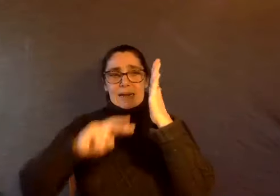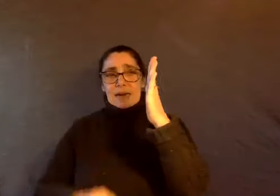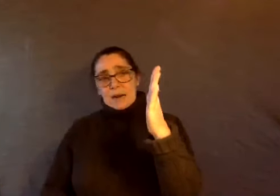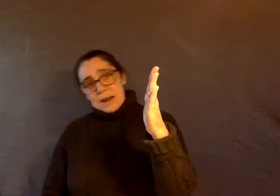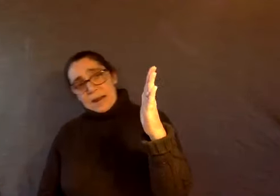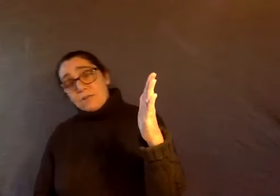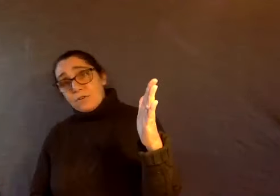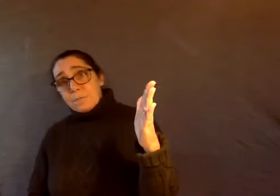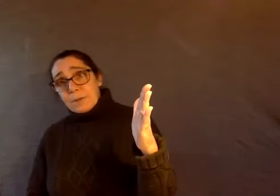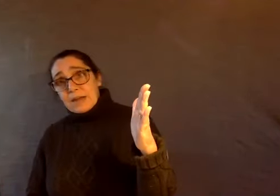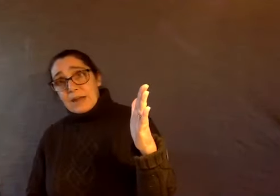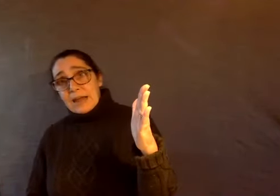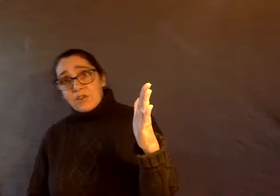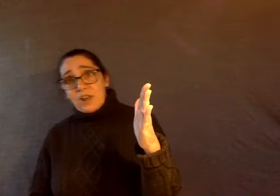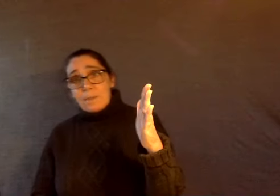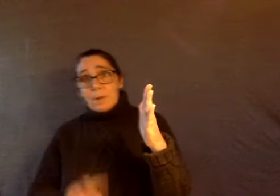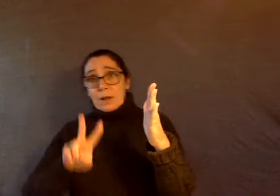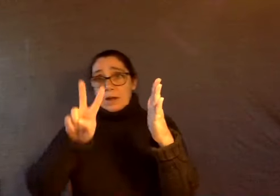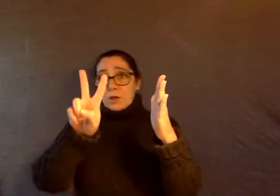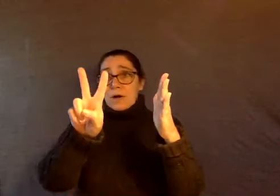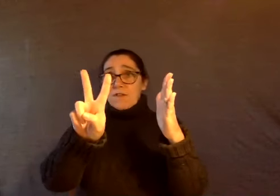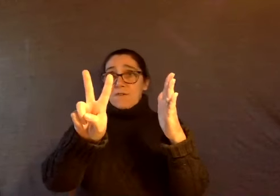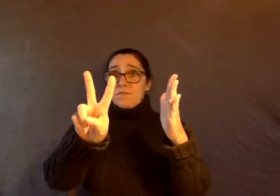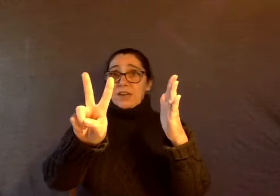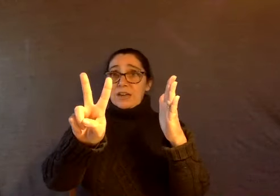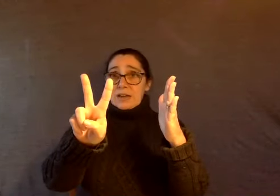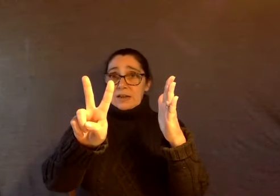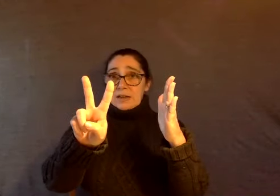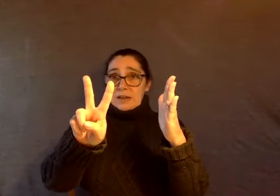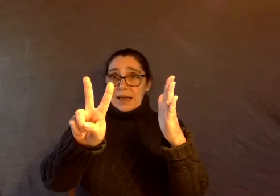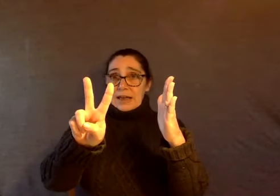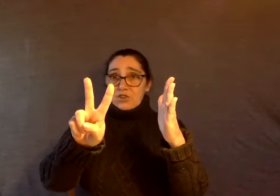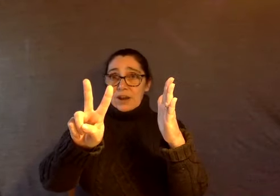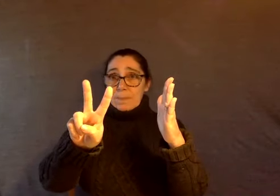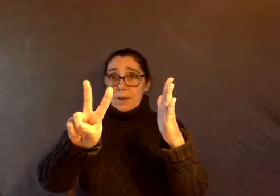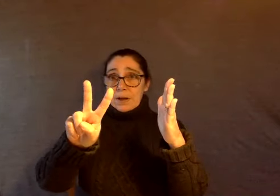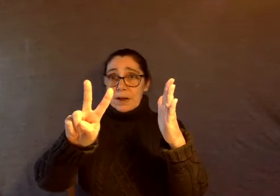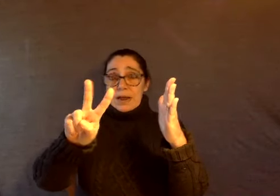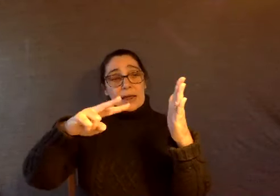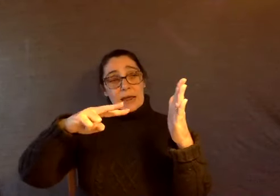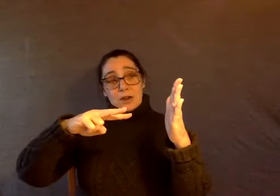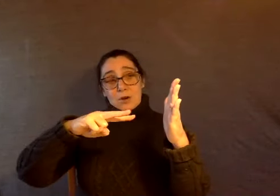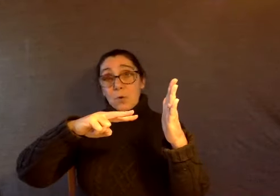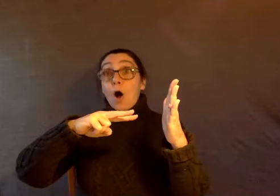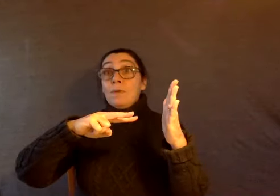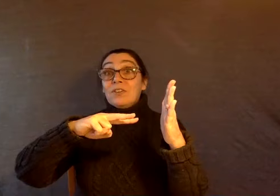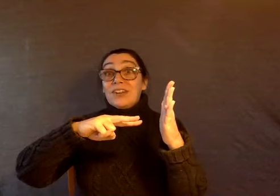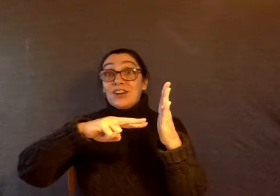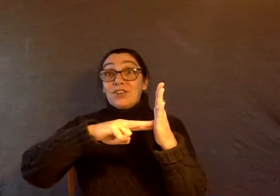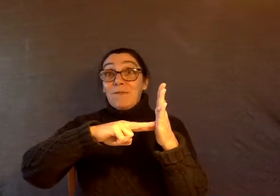Mean, here's your B hand shape. You have a V hand shape. You almost stick yourself